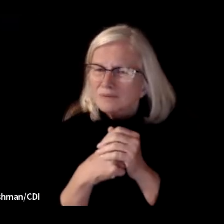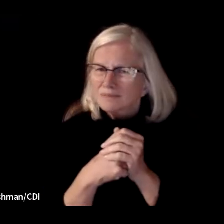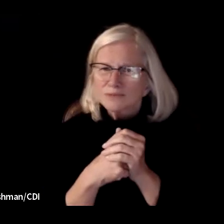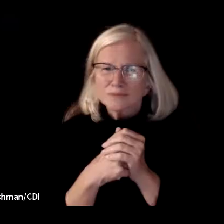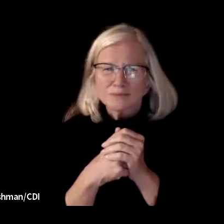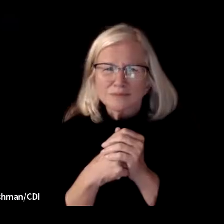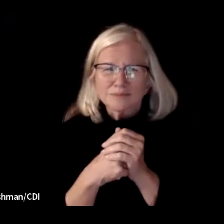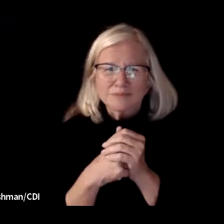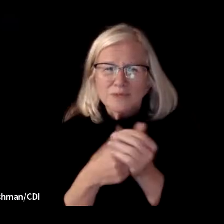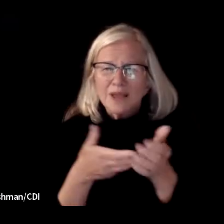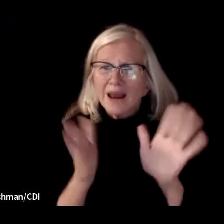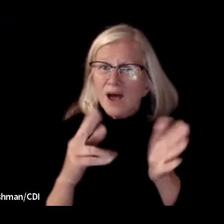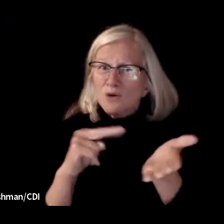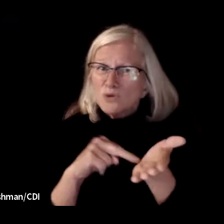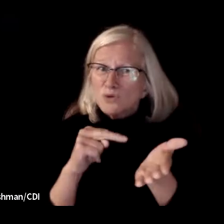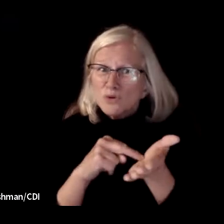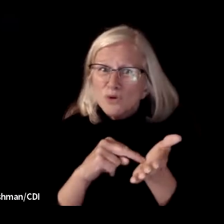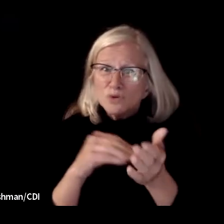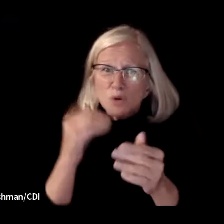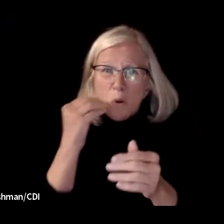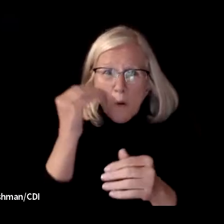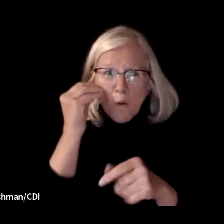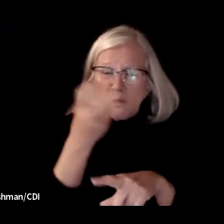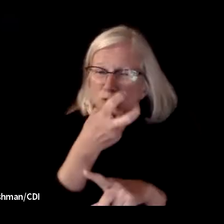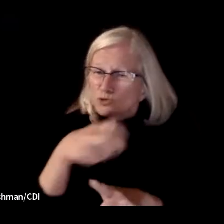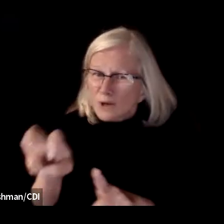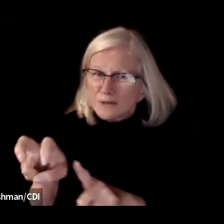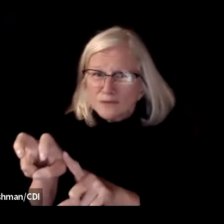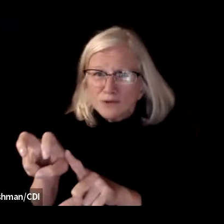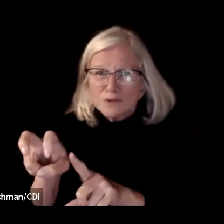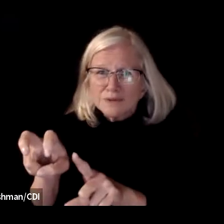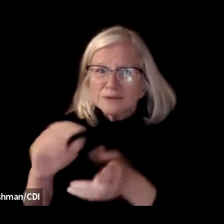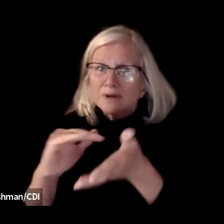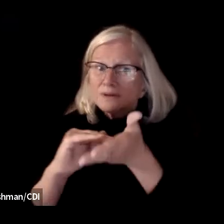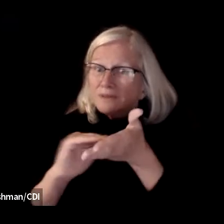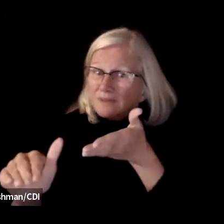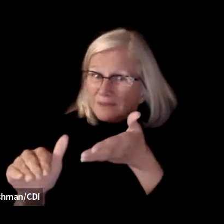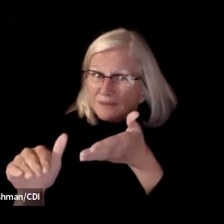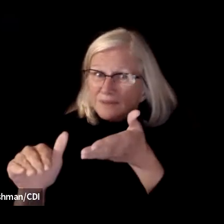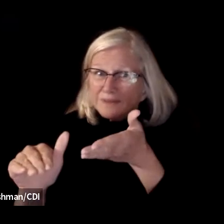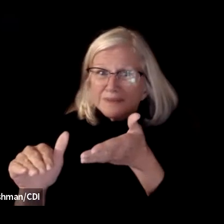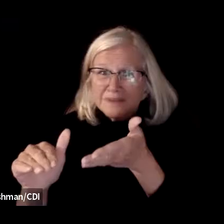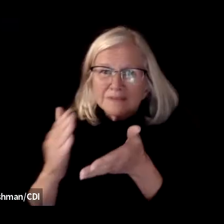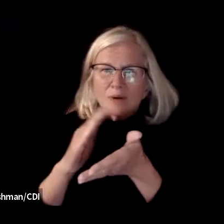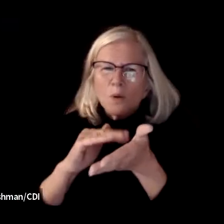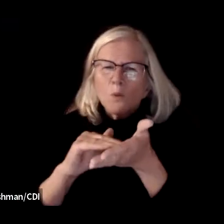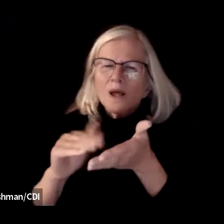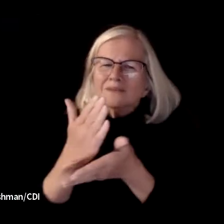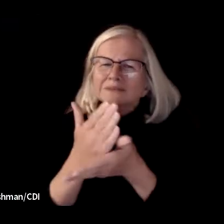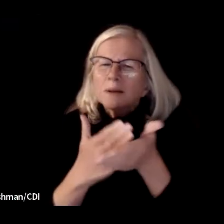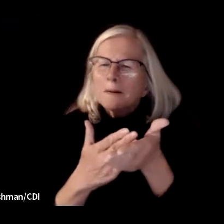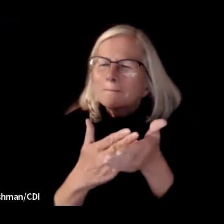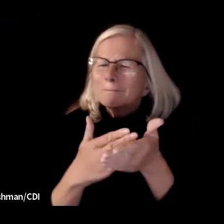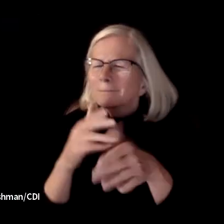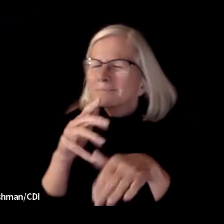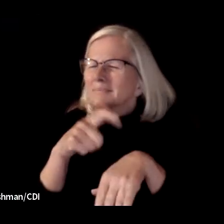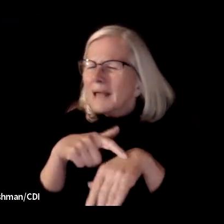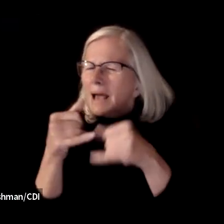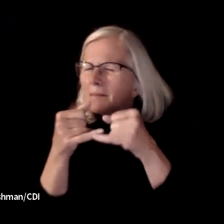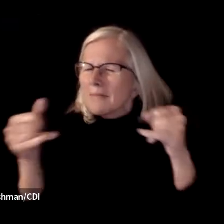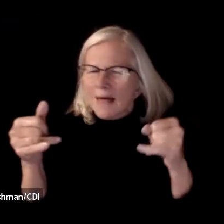transfer and discharges by waiving some notification timeframes and the like. Some of these are very technical